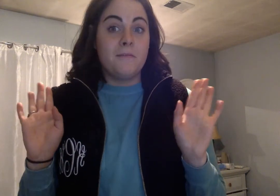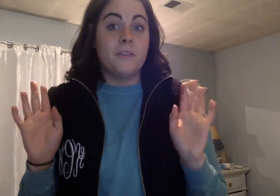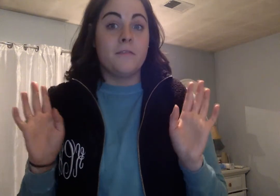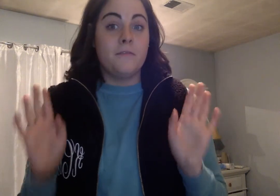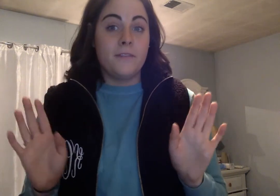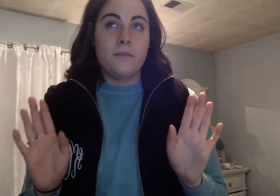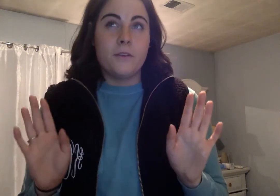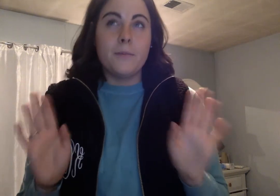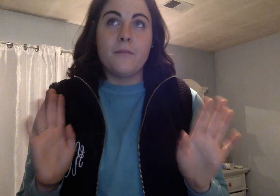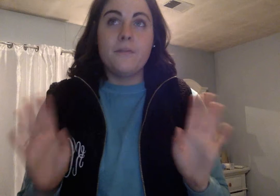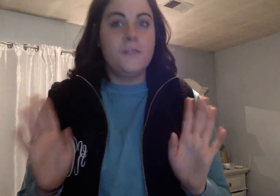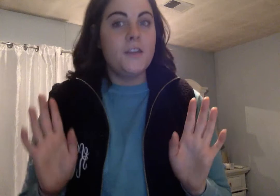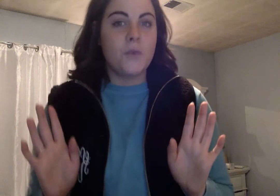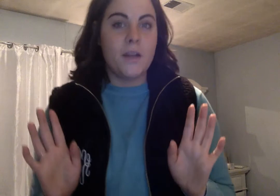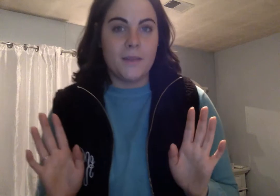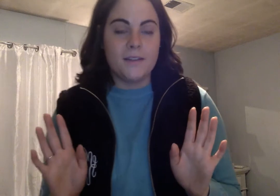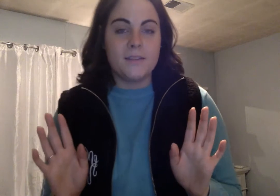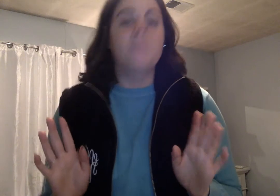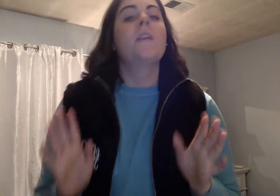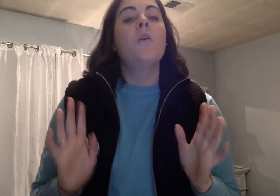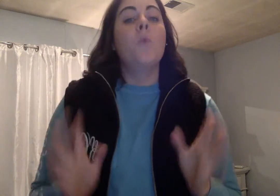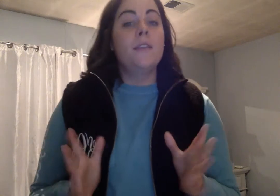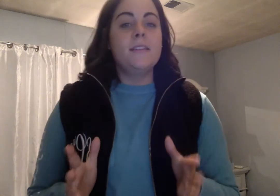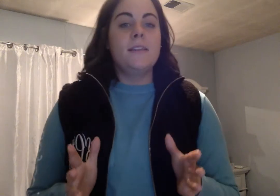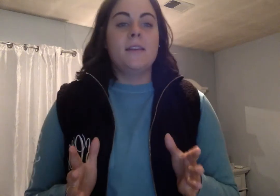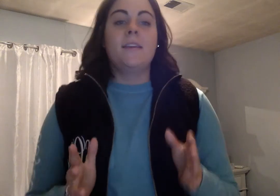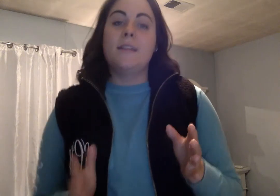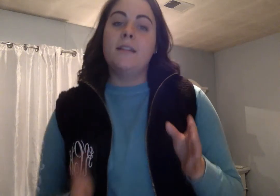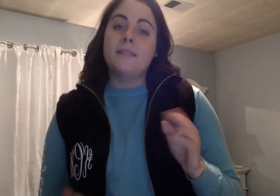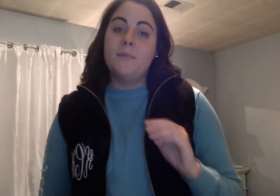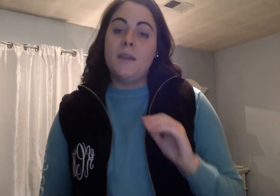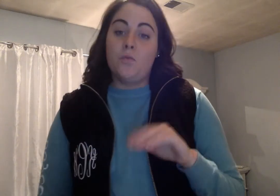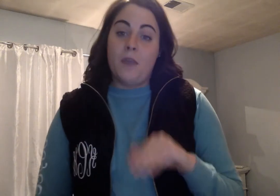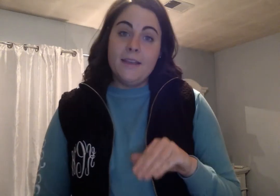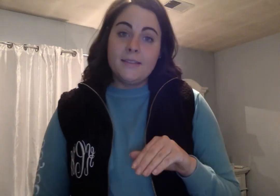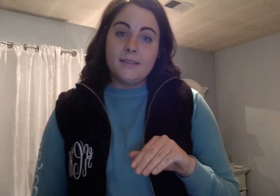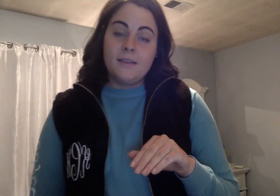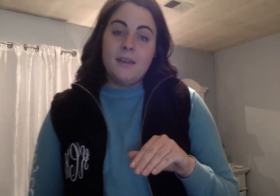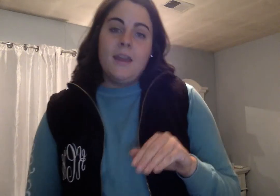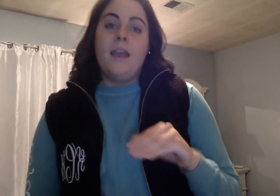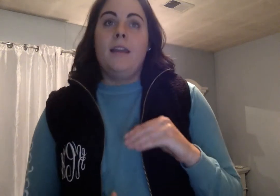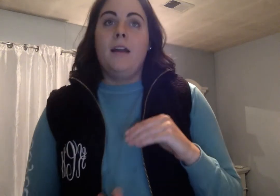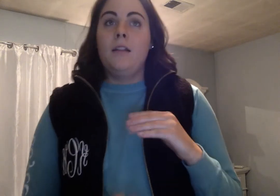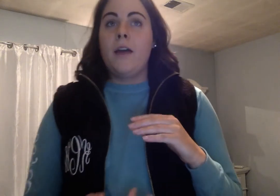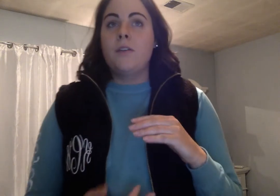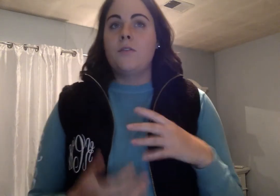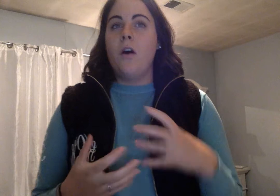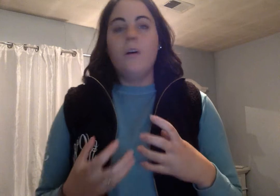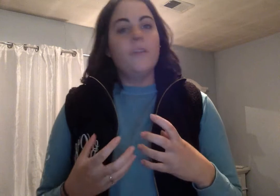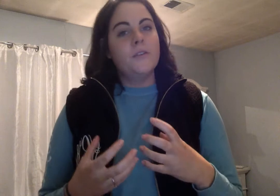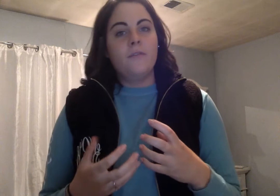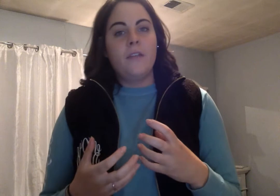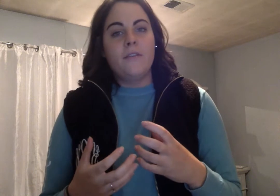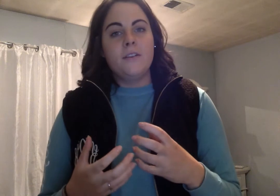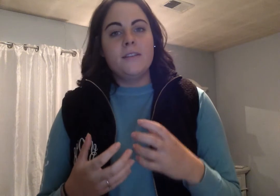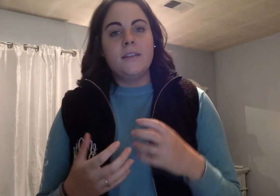for about 15-20 minutes. What this does is it lets the meat rest and allows for all those flavors and